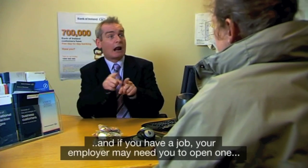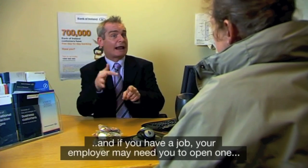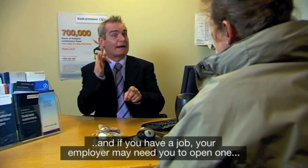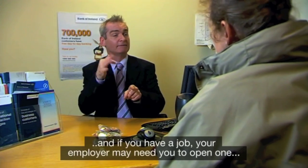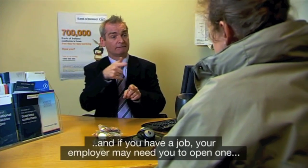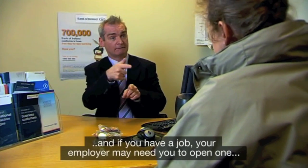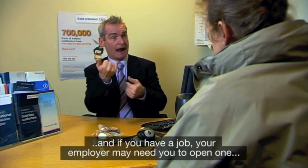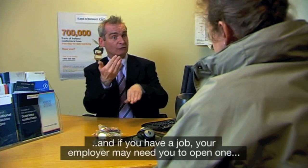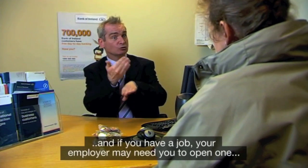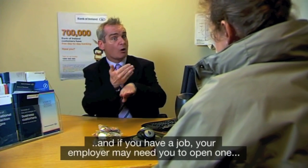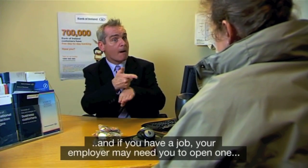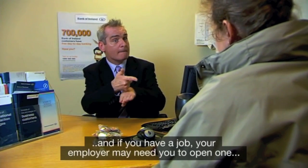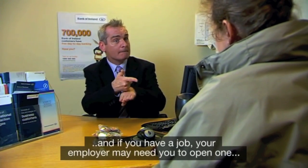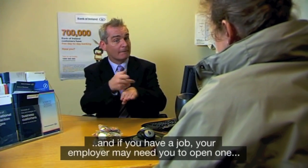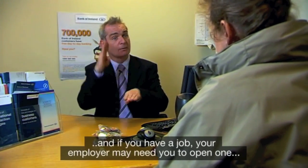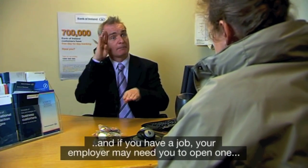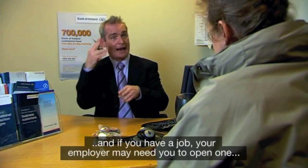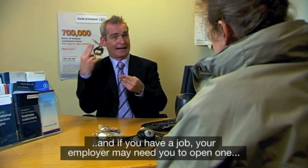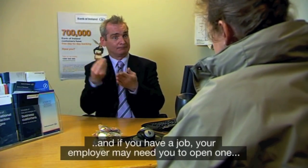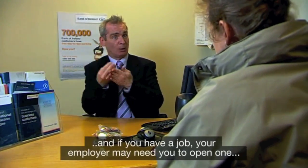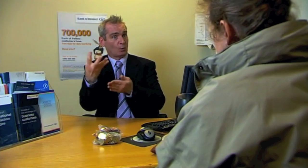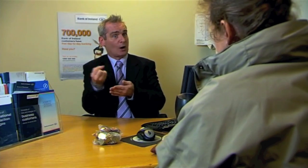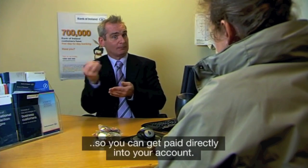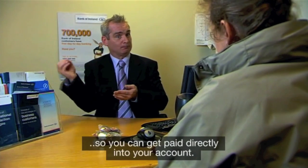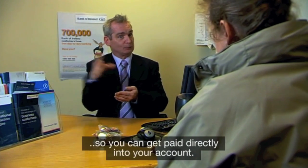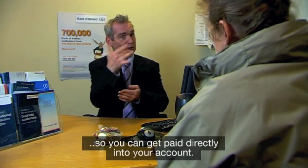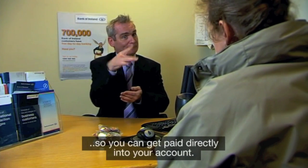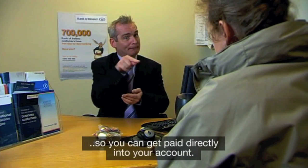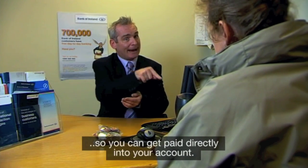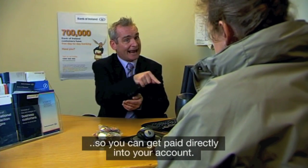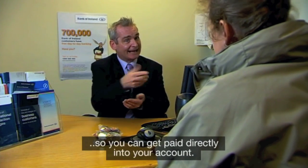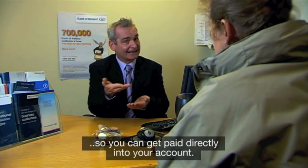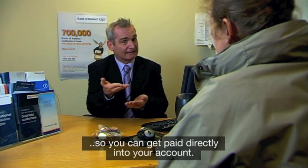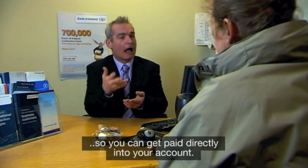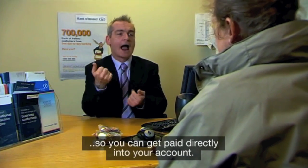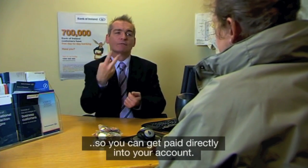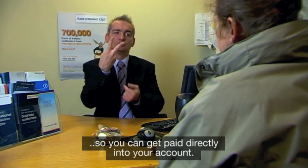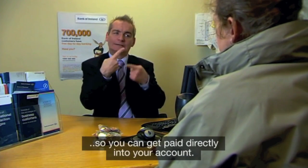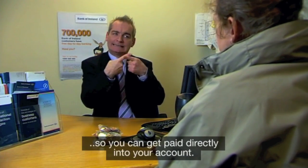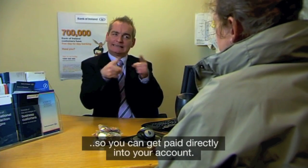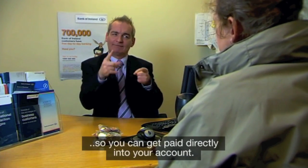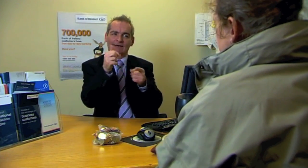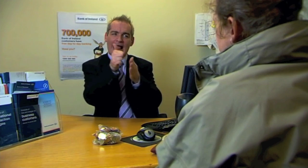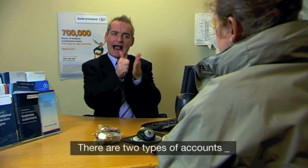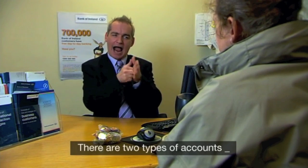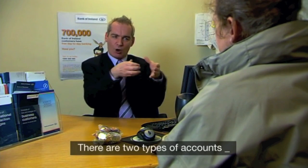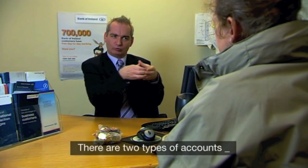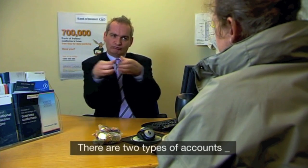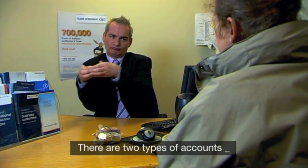And if you have a job, your employer may need you to open one, so you can get paid directly into your account. There are two types of